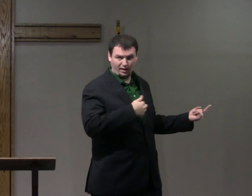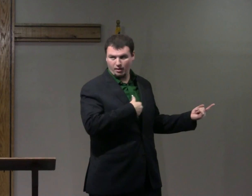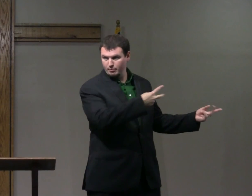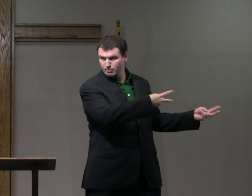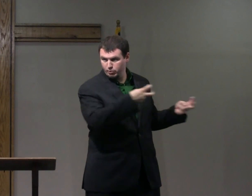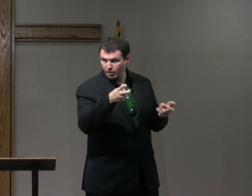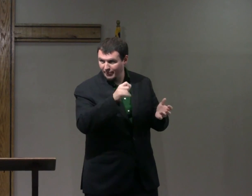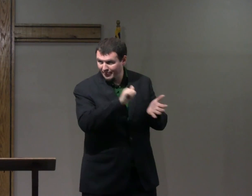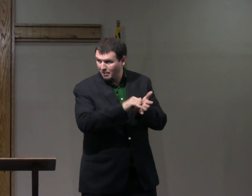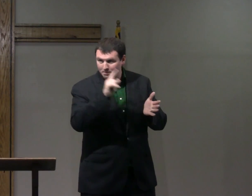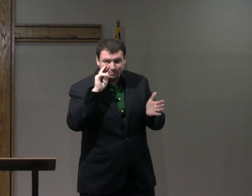are.